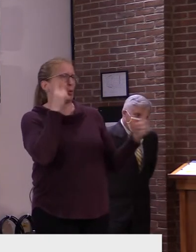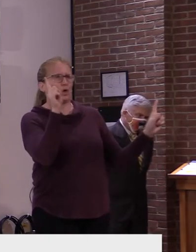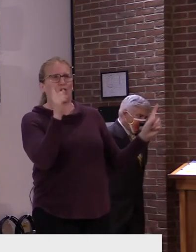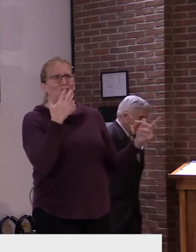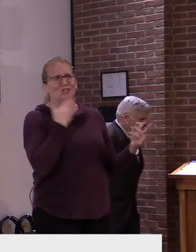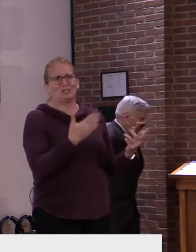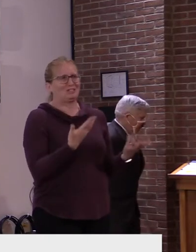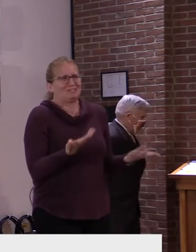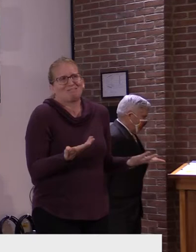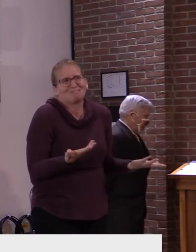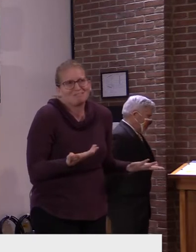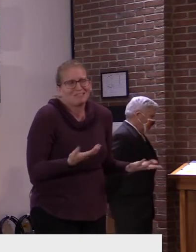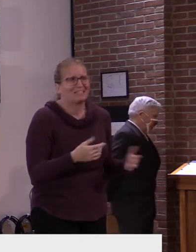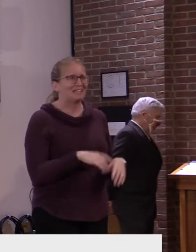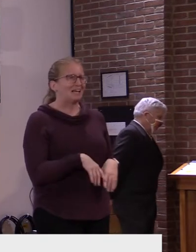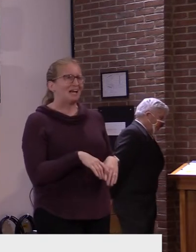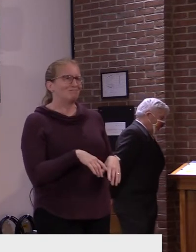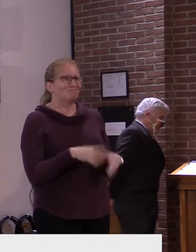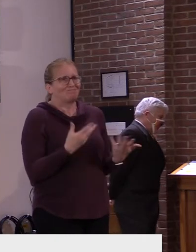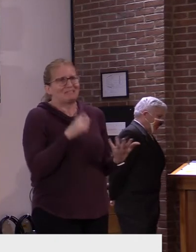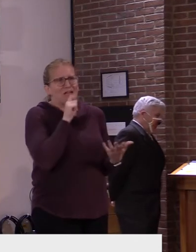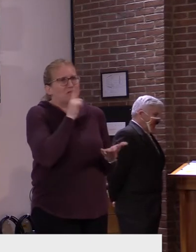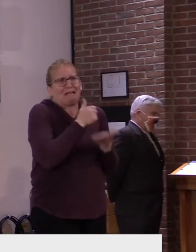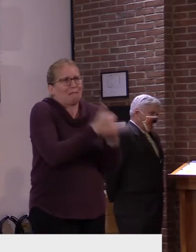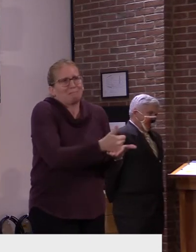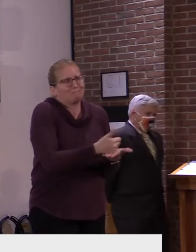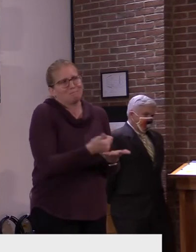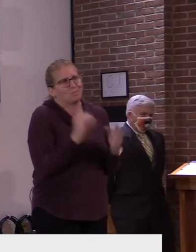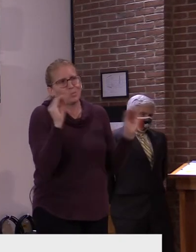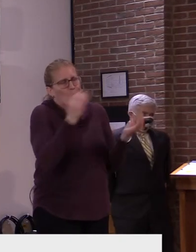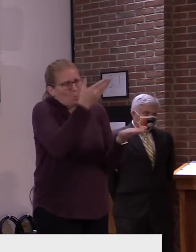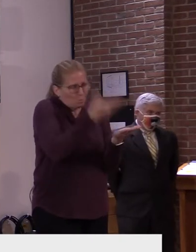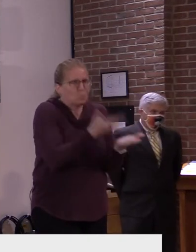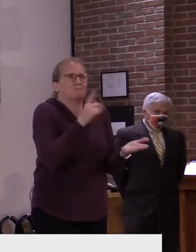or people who don't want to get ill with COVID.